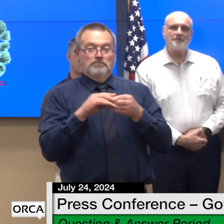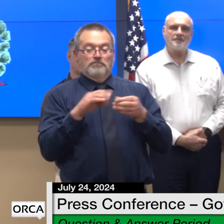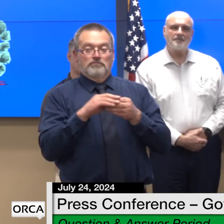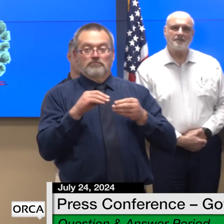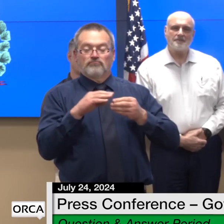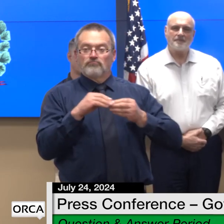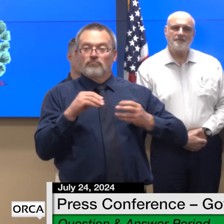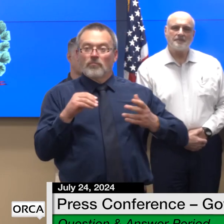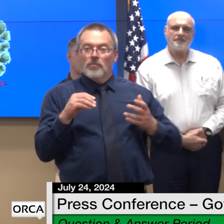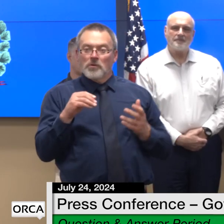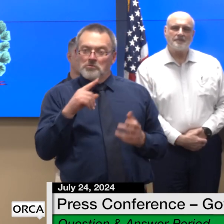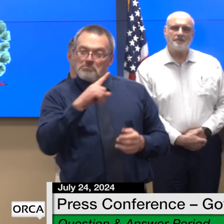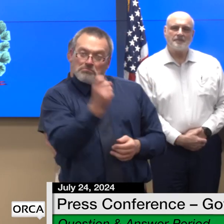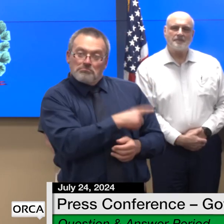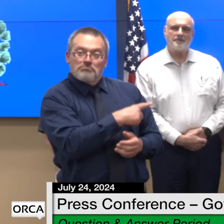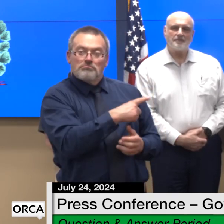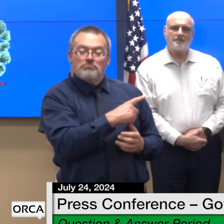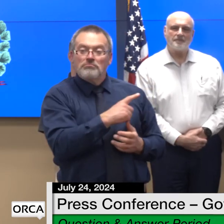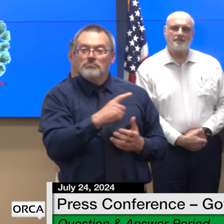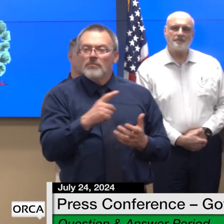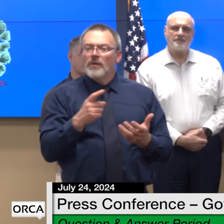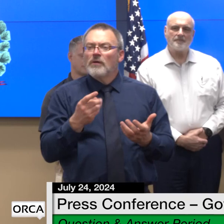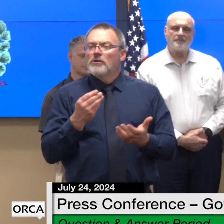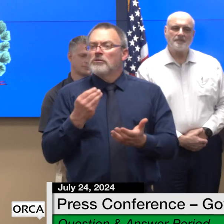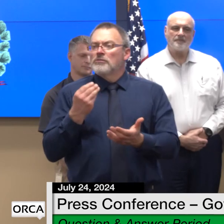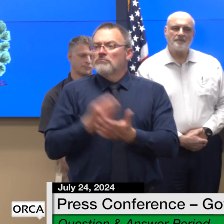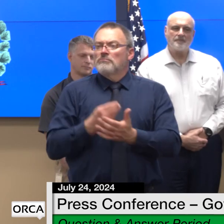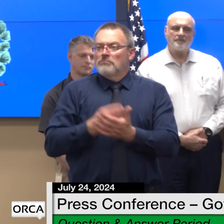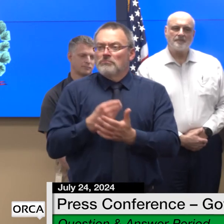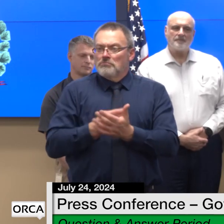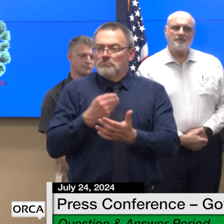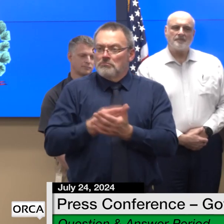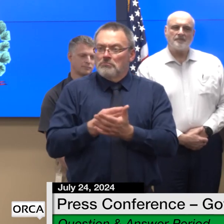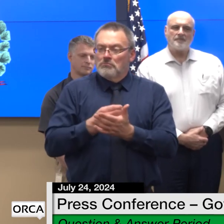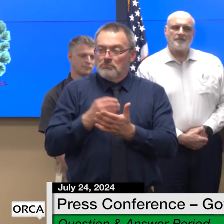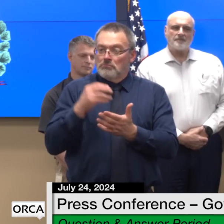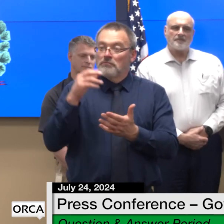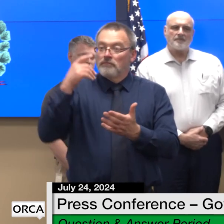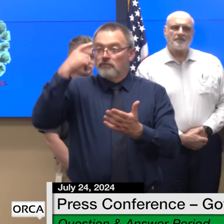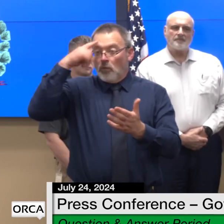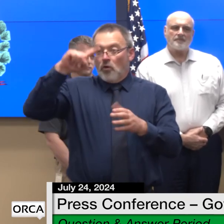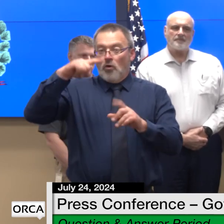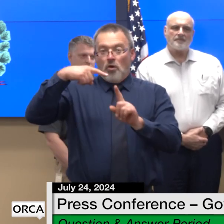any estimates yet of how many rental units have been impacted by the flooding?